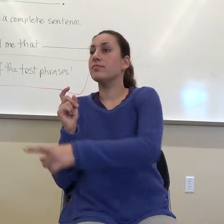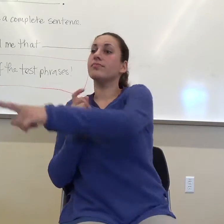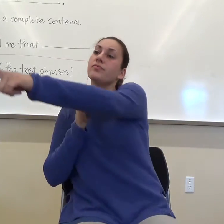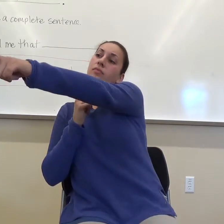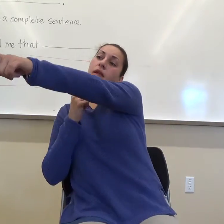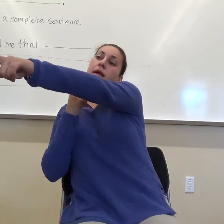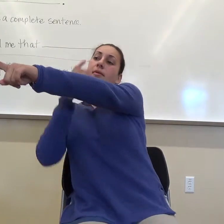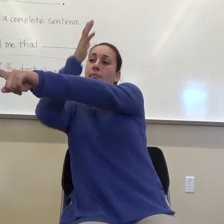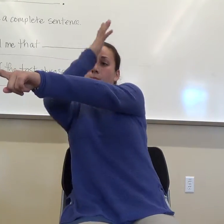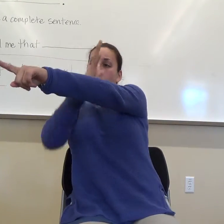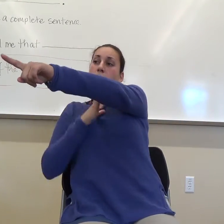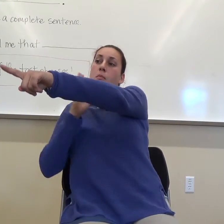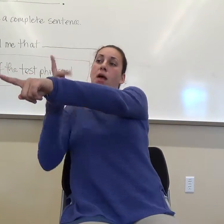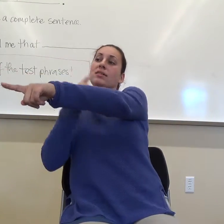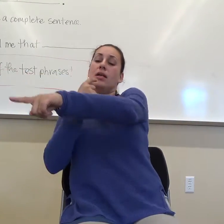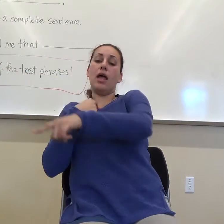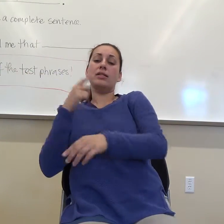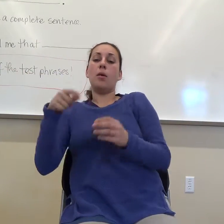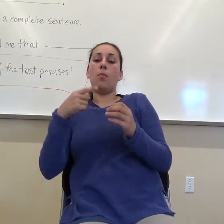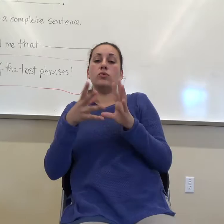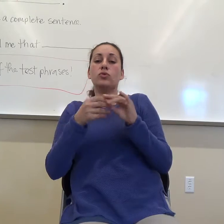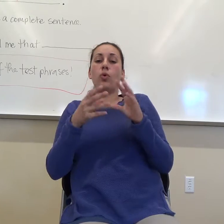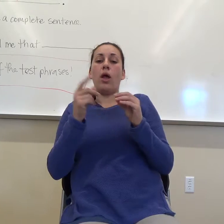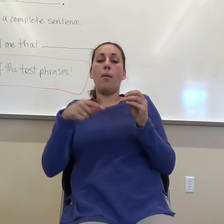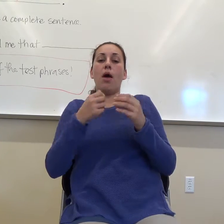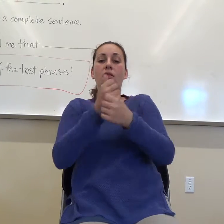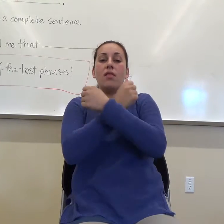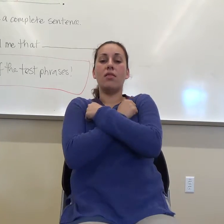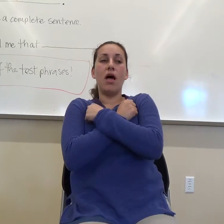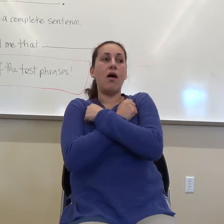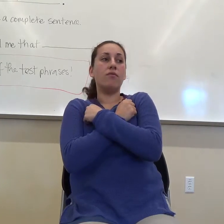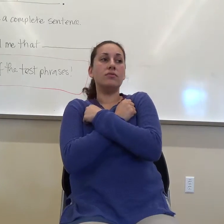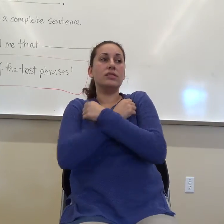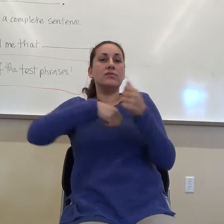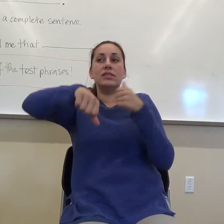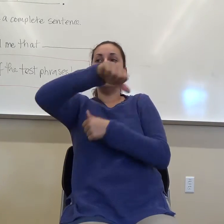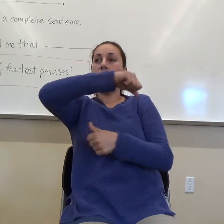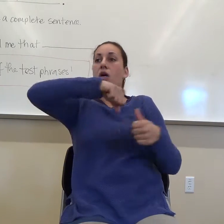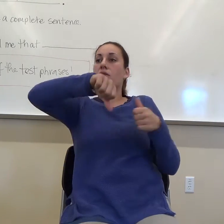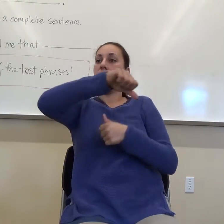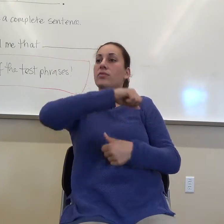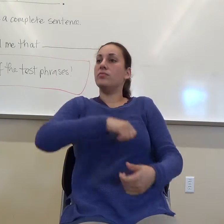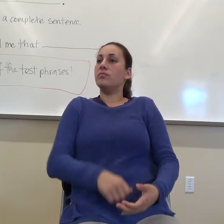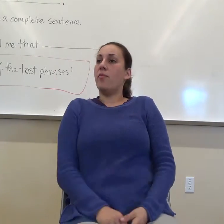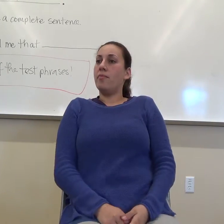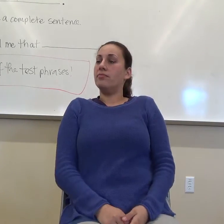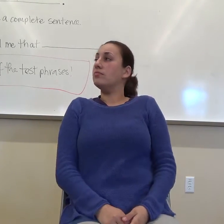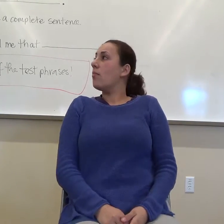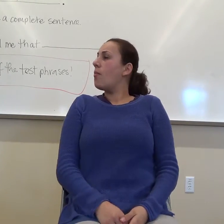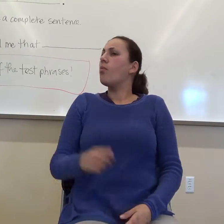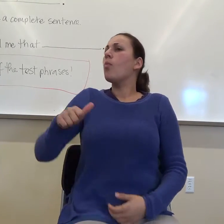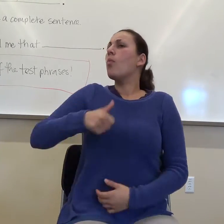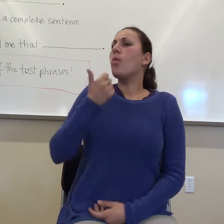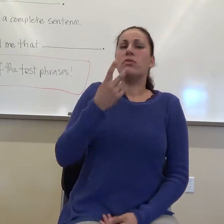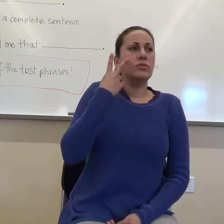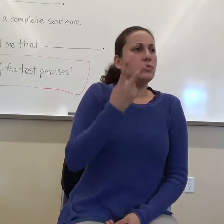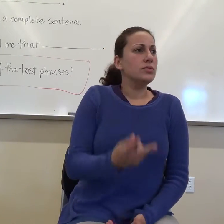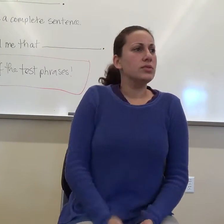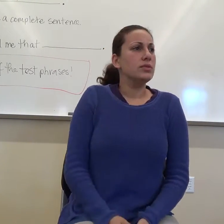King Solomon and Queen. Okay. And the Queen of Sheba. Yeah, their love. What else do we